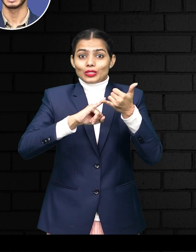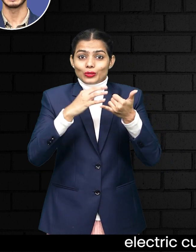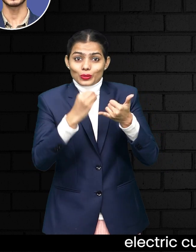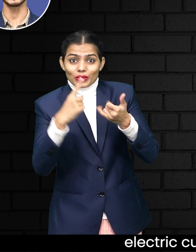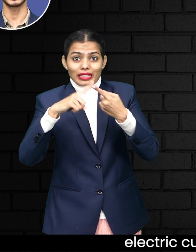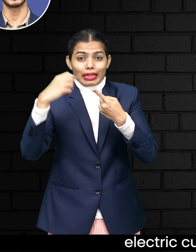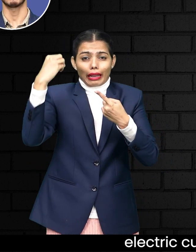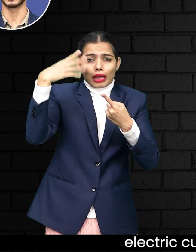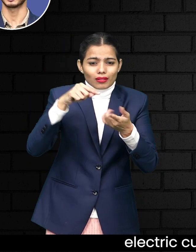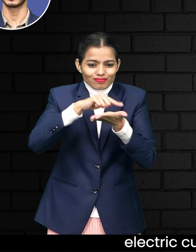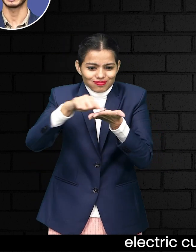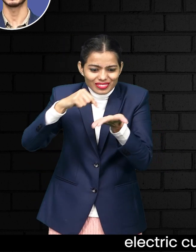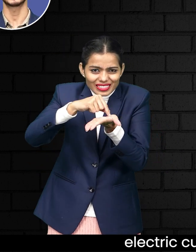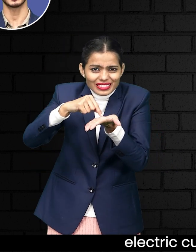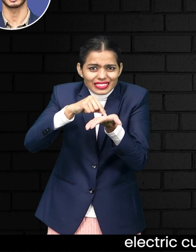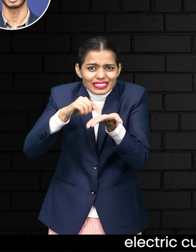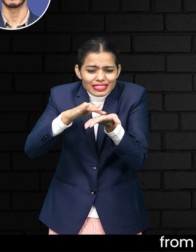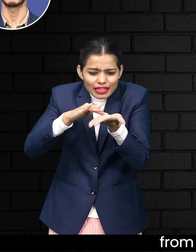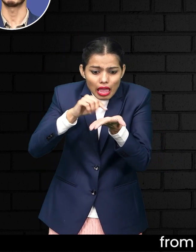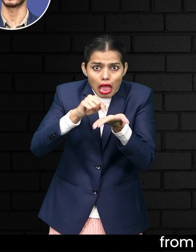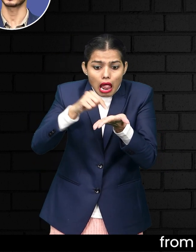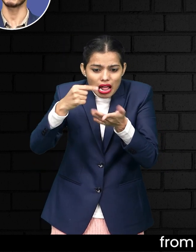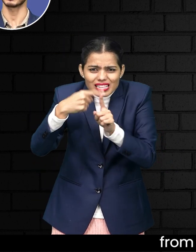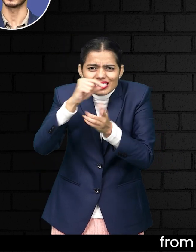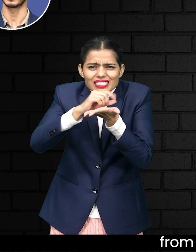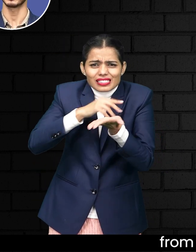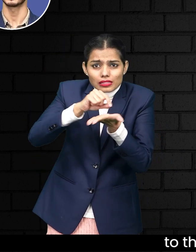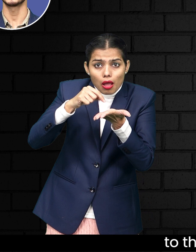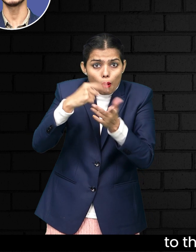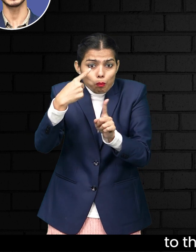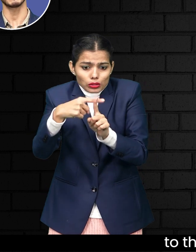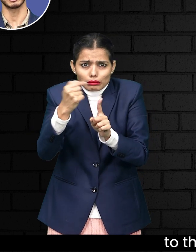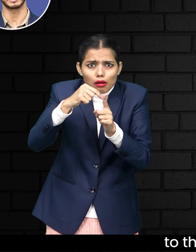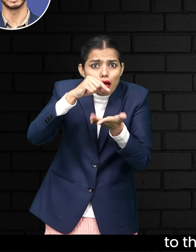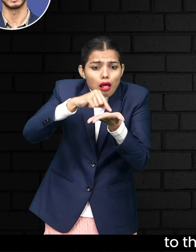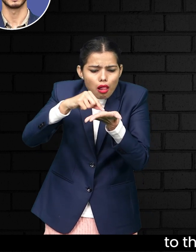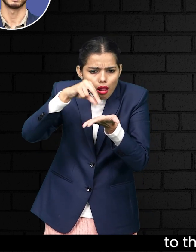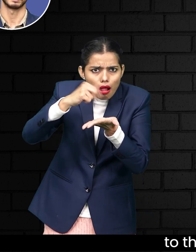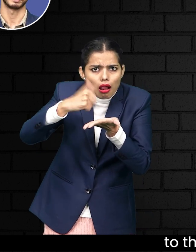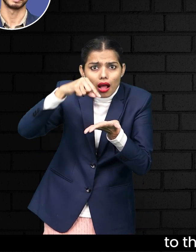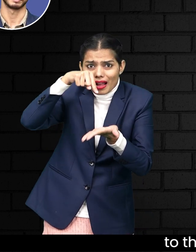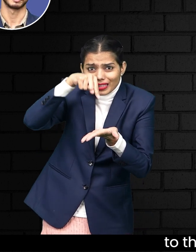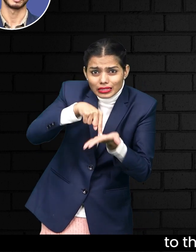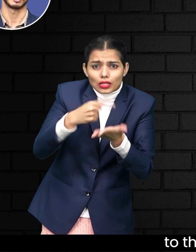Thus, electric current passes in the circuit from the positive terminal to the negative terminal.